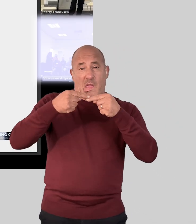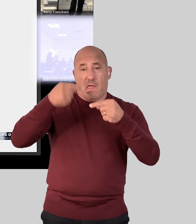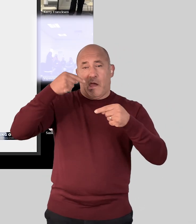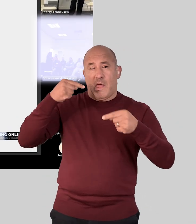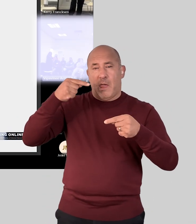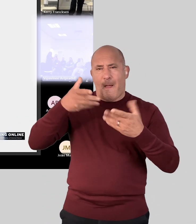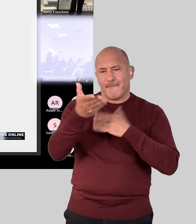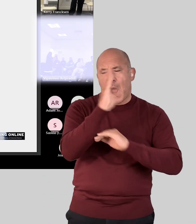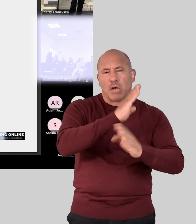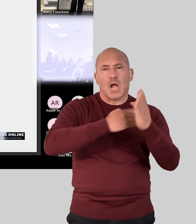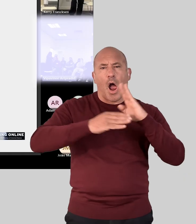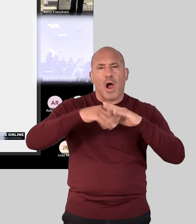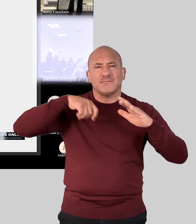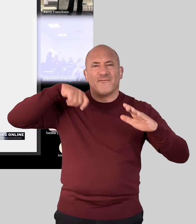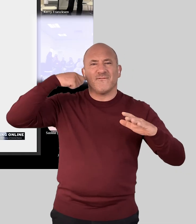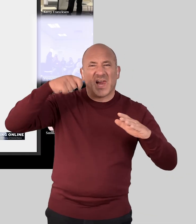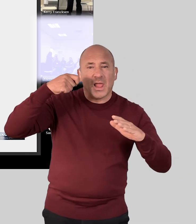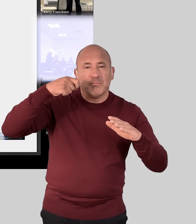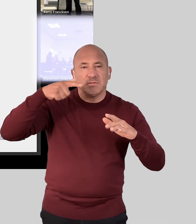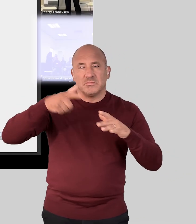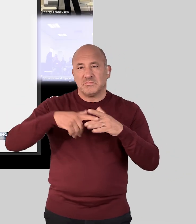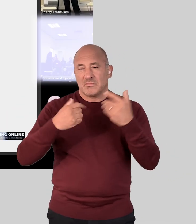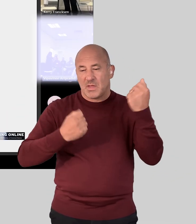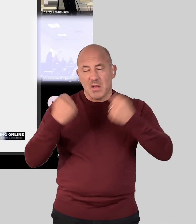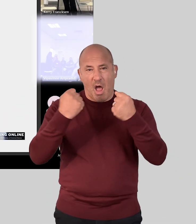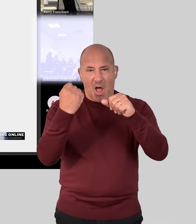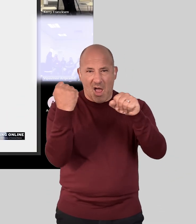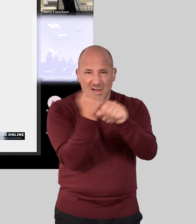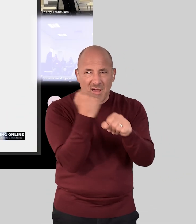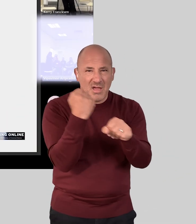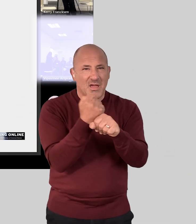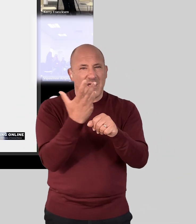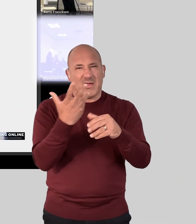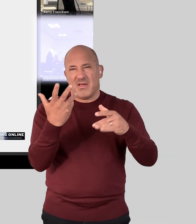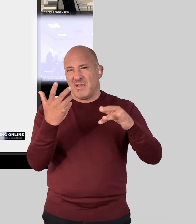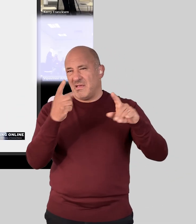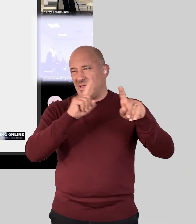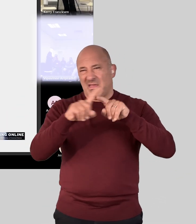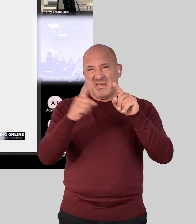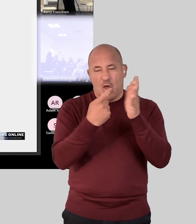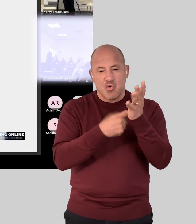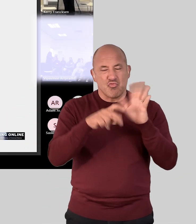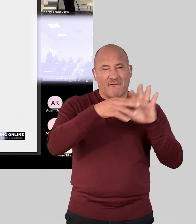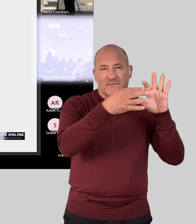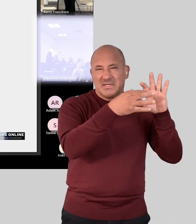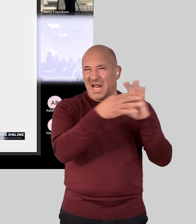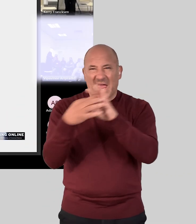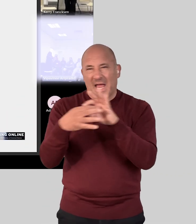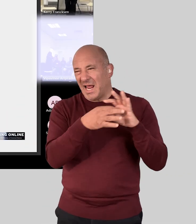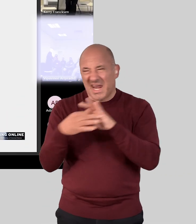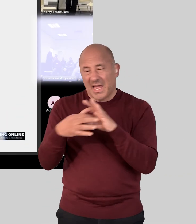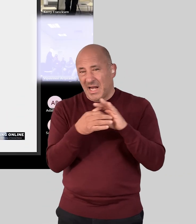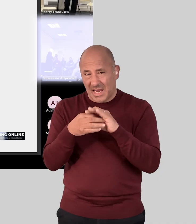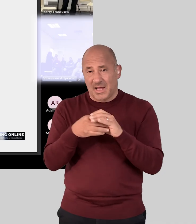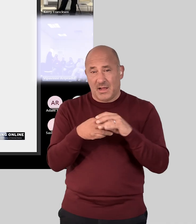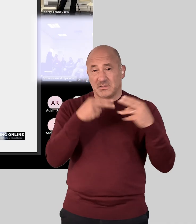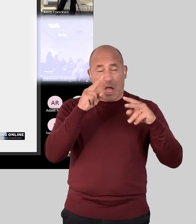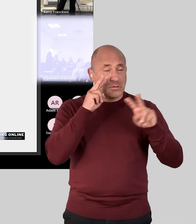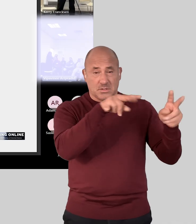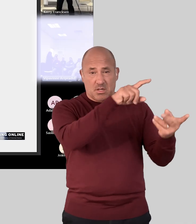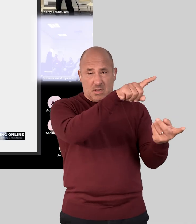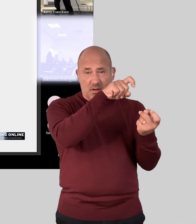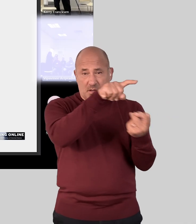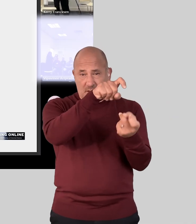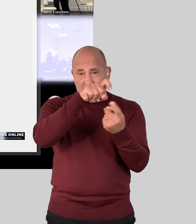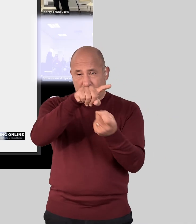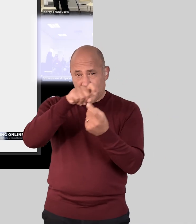the sort of things that Lauren was talking about, actually, with the Nicholas Brothers and Soul Train, and even further back to martial arts movies,